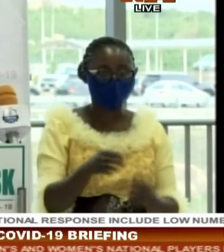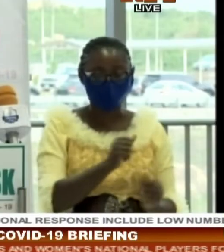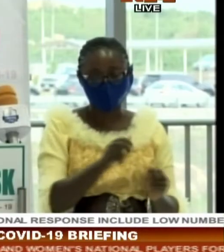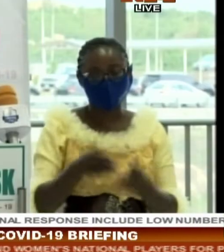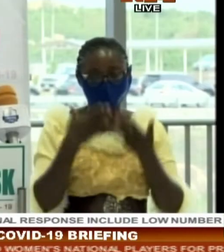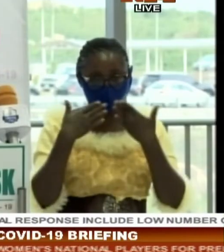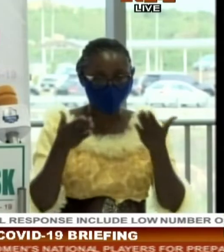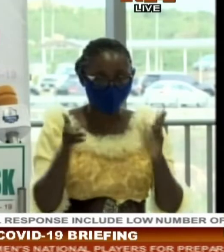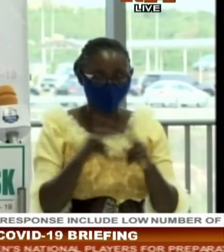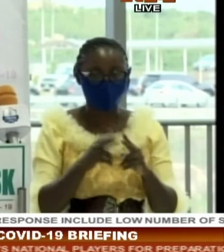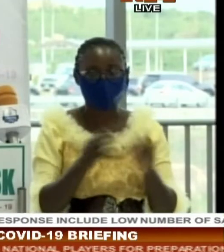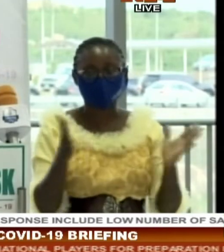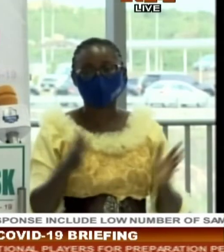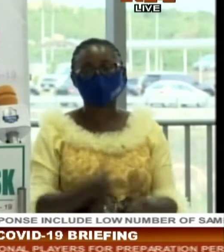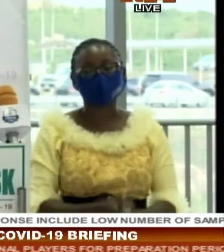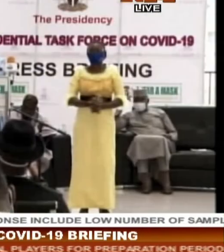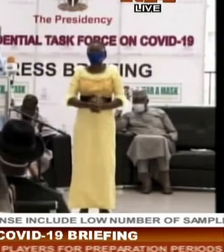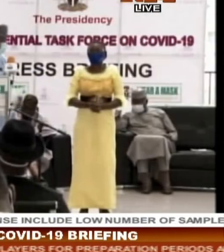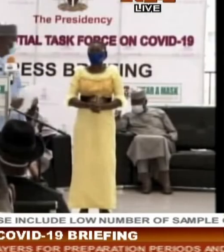much indeed.